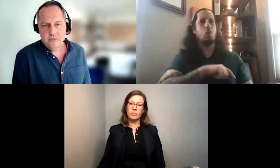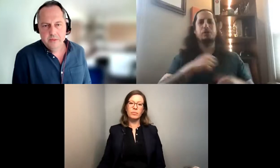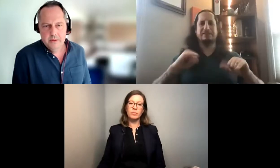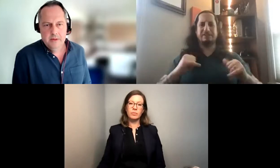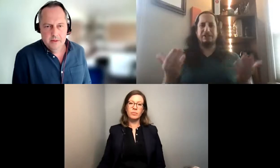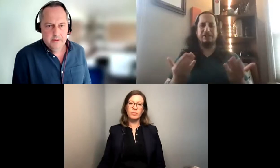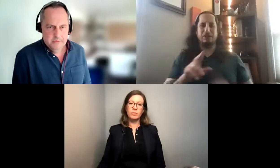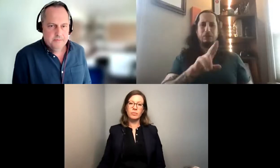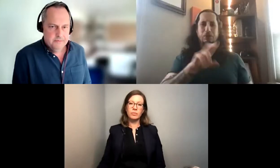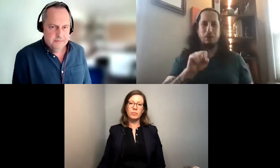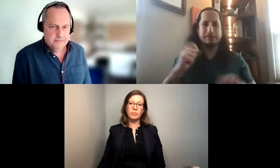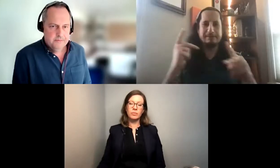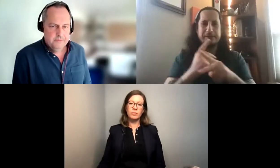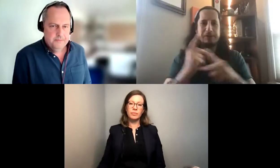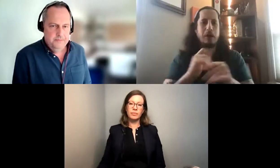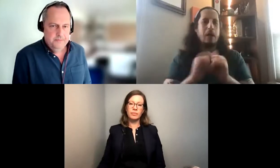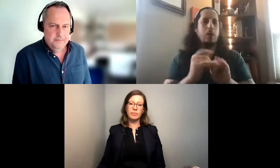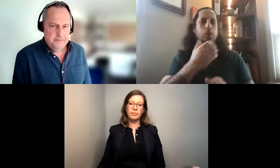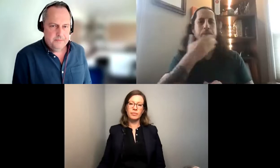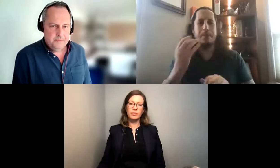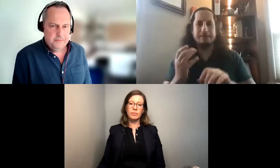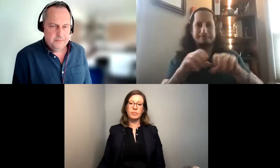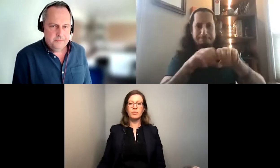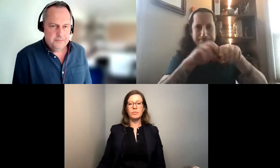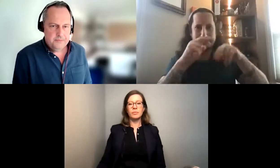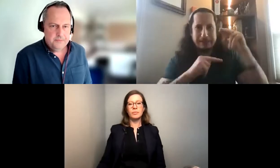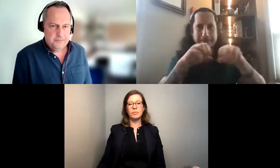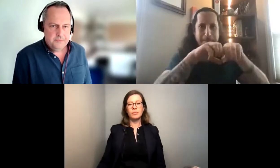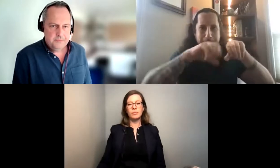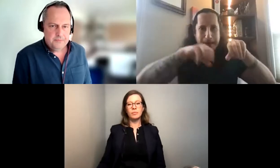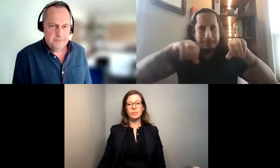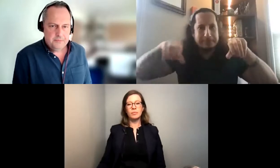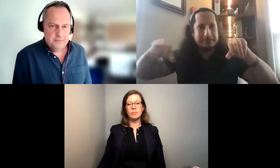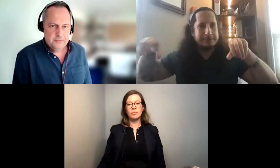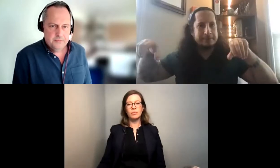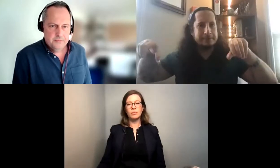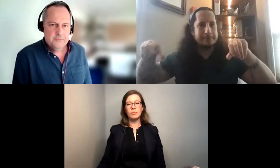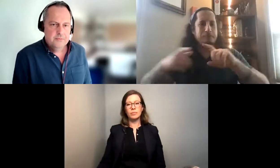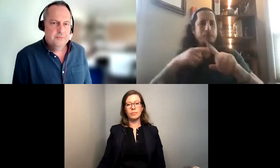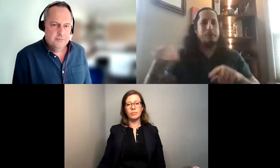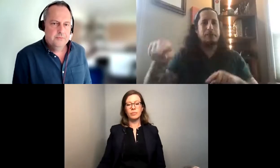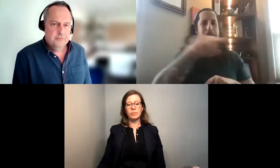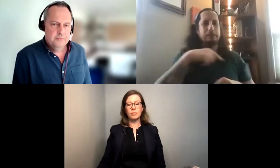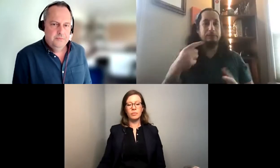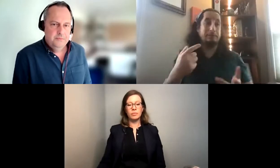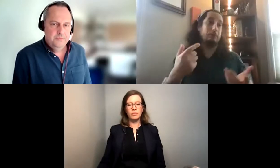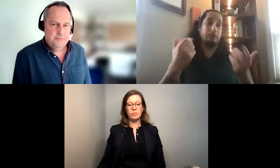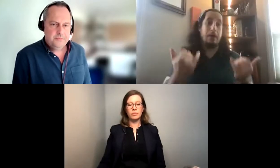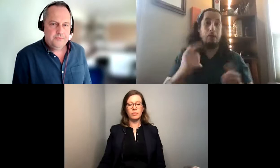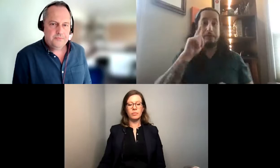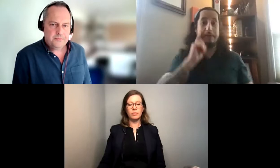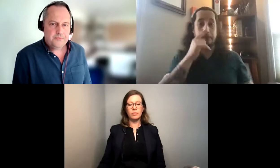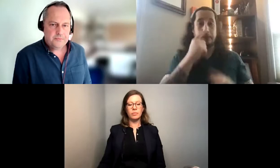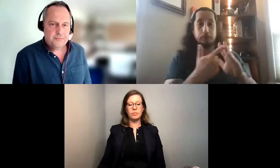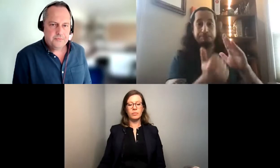down for them to be able to enter these fields. So here in the United States, we're still figuring out the best way to build a